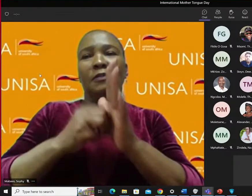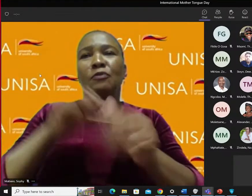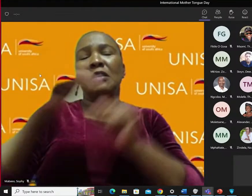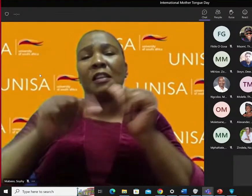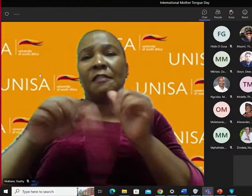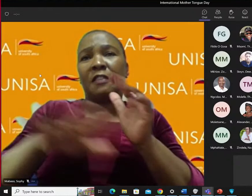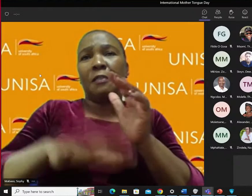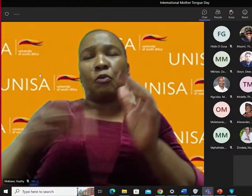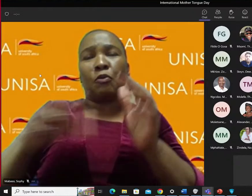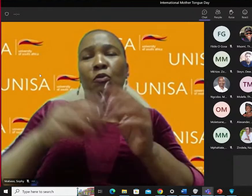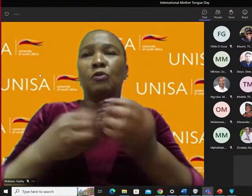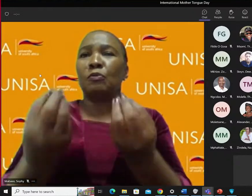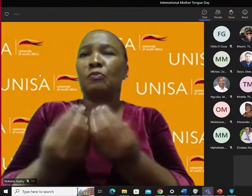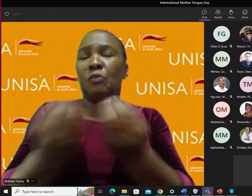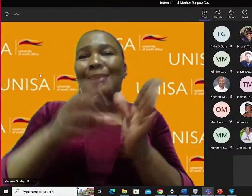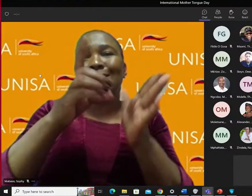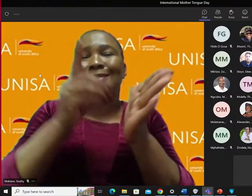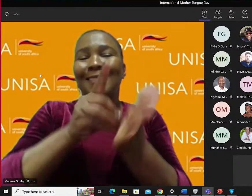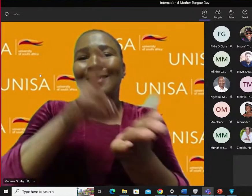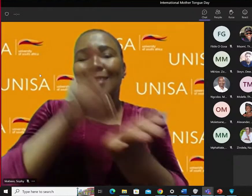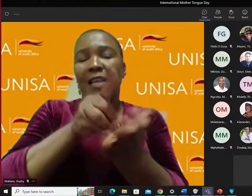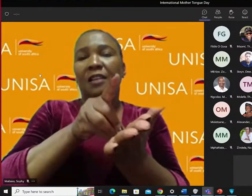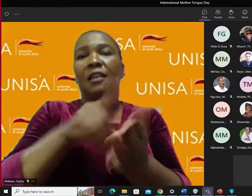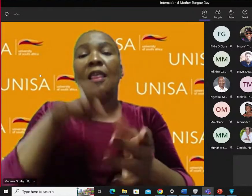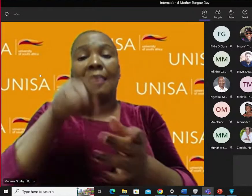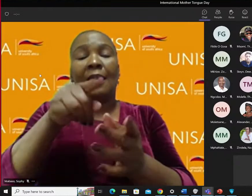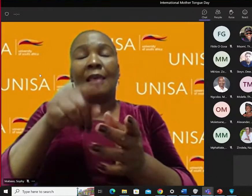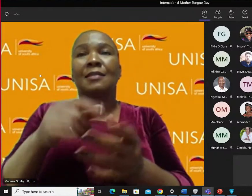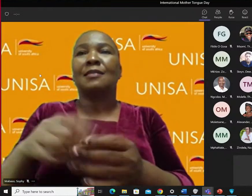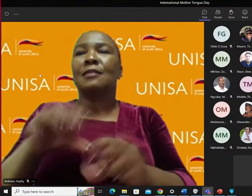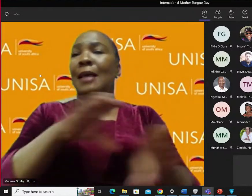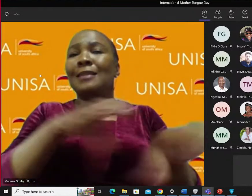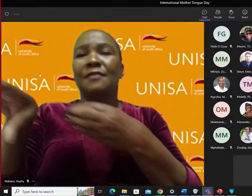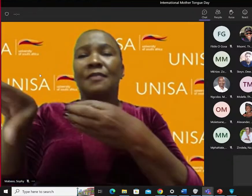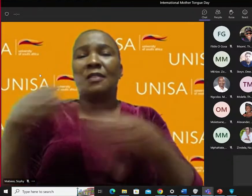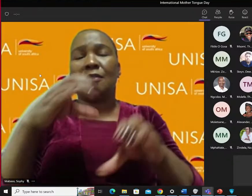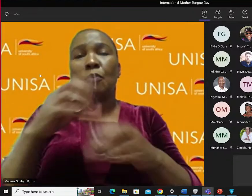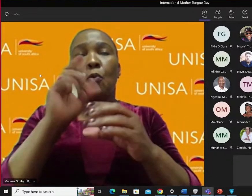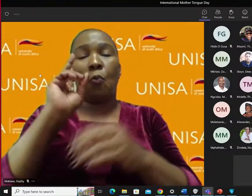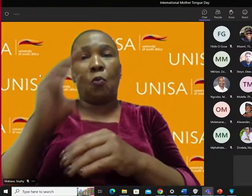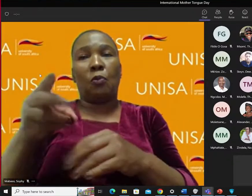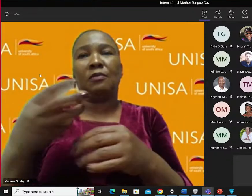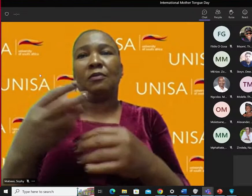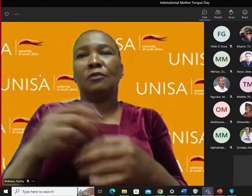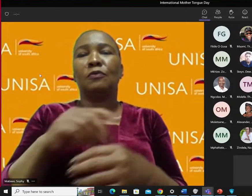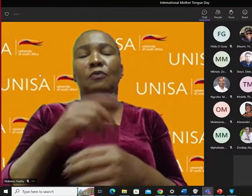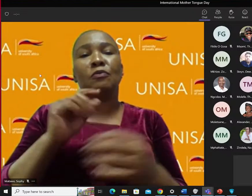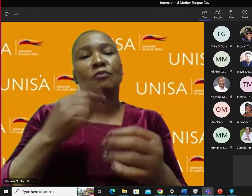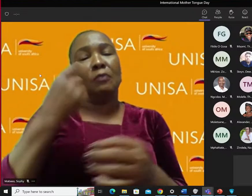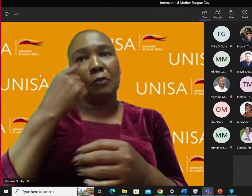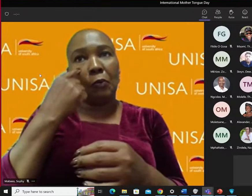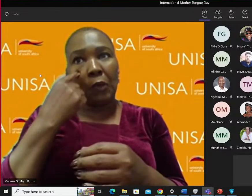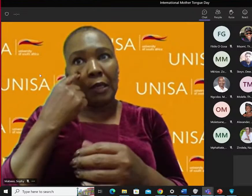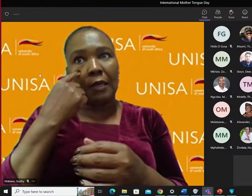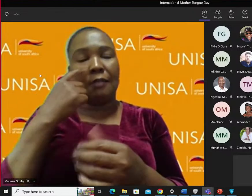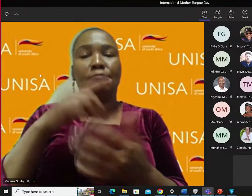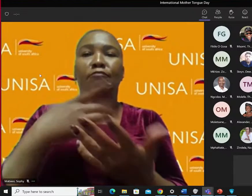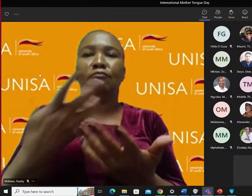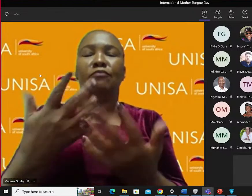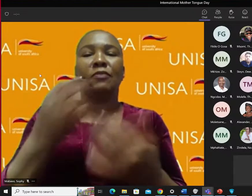and dictionaries. These are the activities that we are going to witness and see